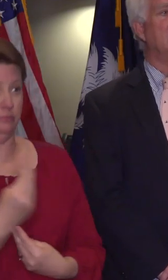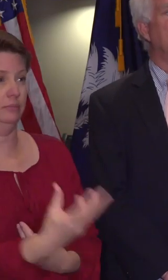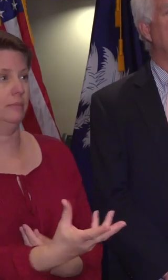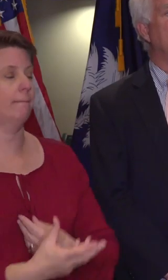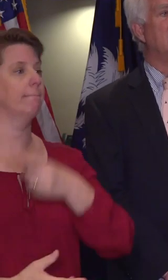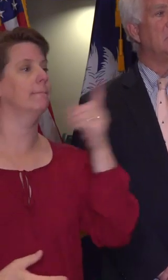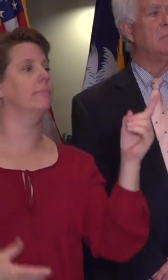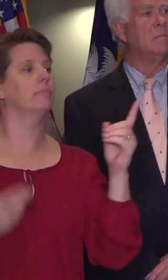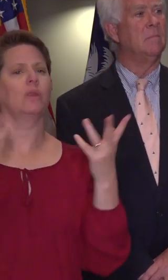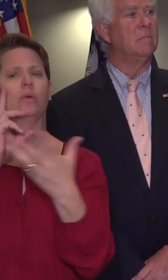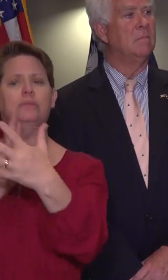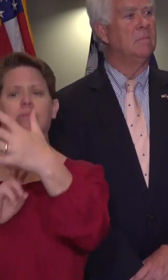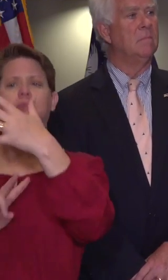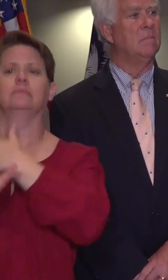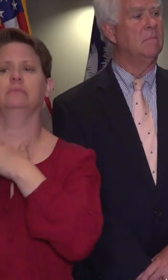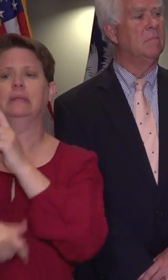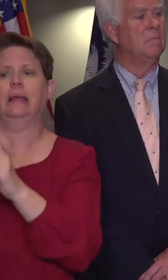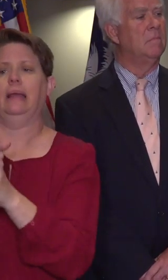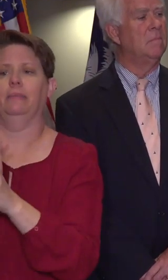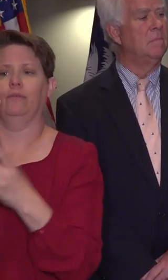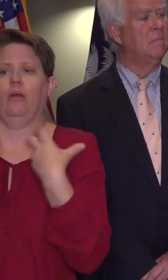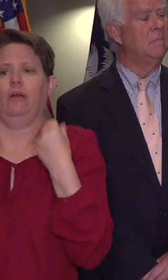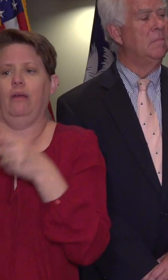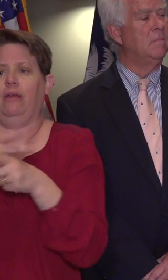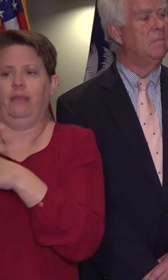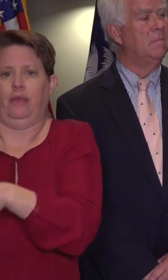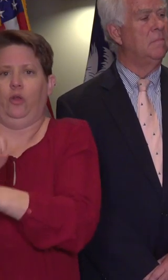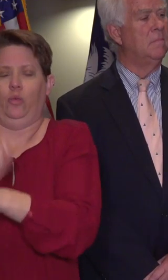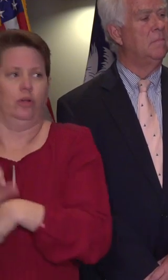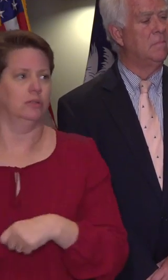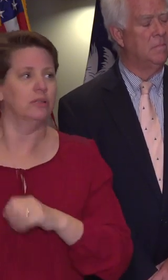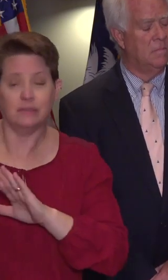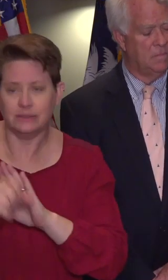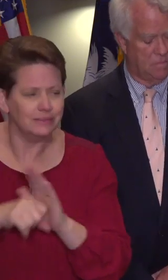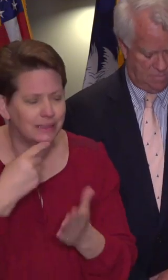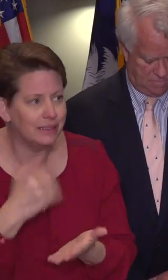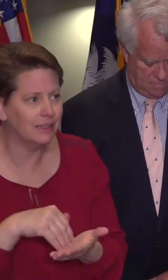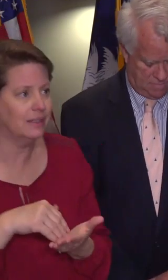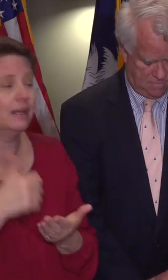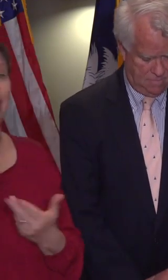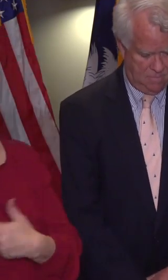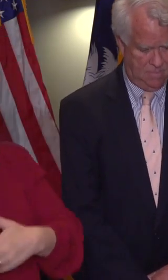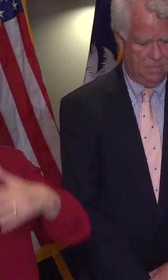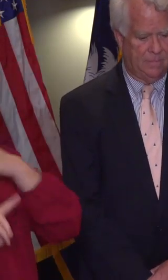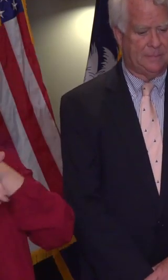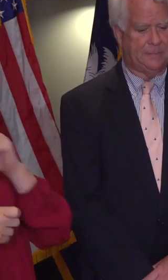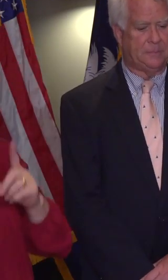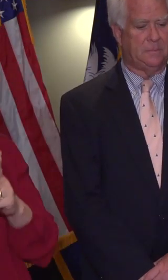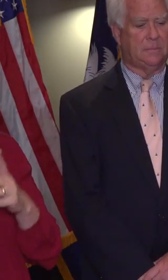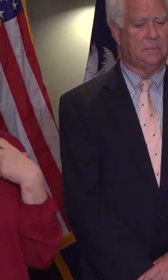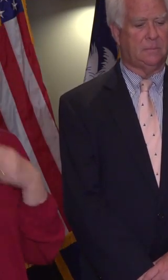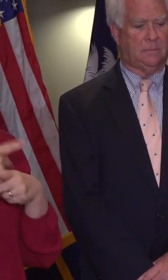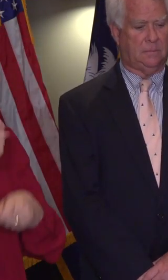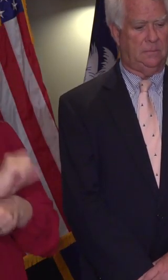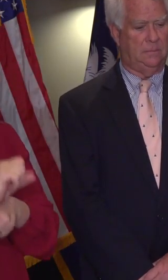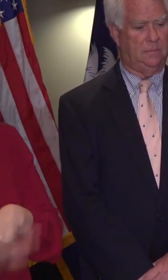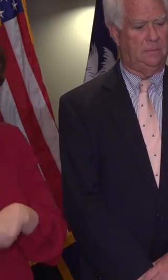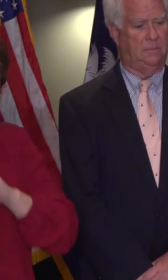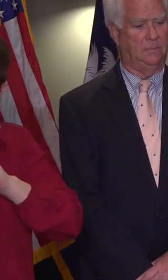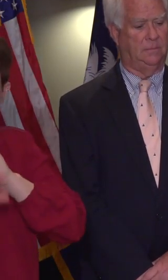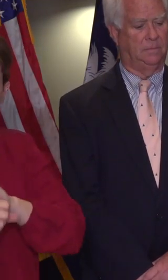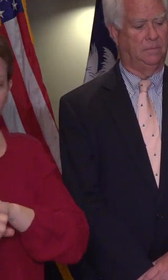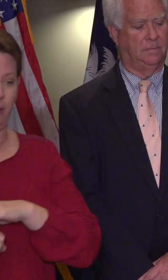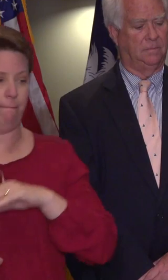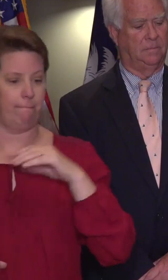the projected impact on healthcare workers throughout the state? I'm sorry, repeat, please. Is there any projected impact on healthcare workers throughout the state?